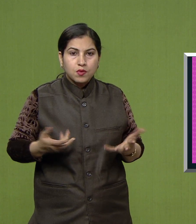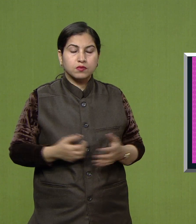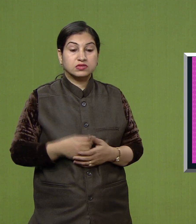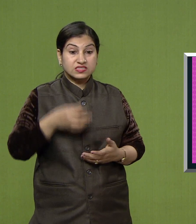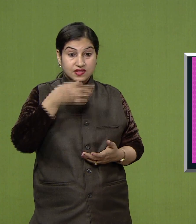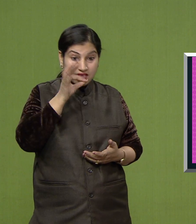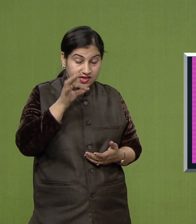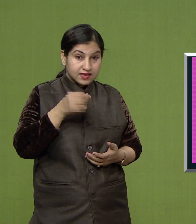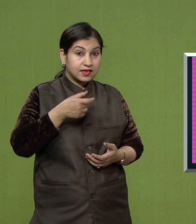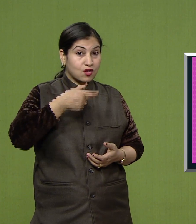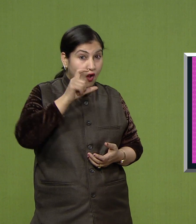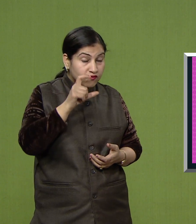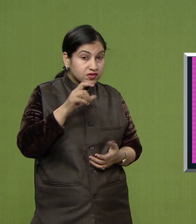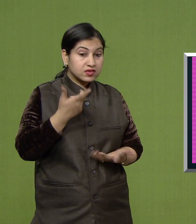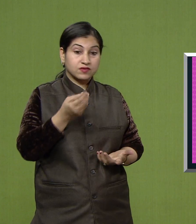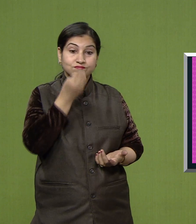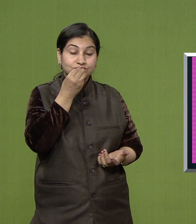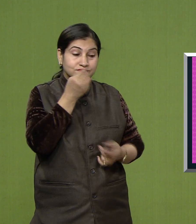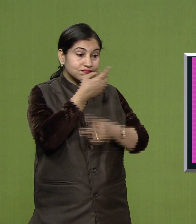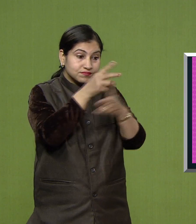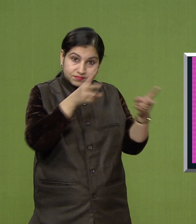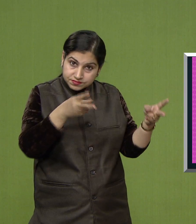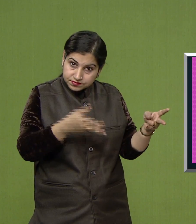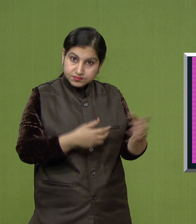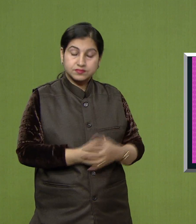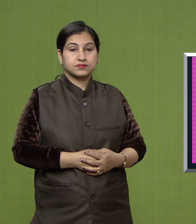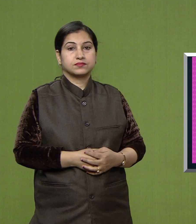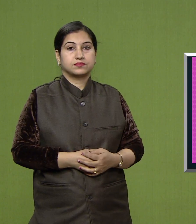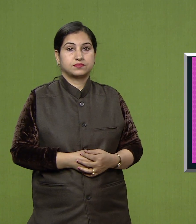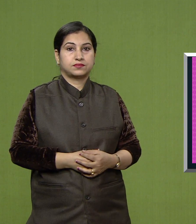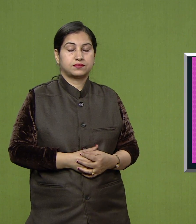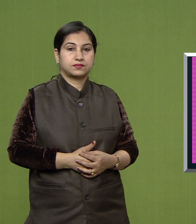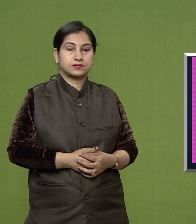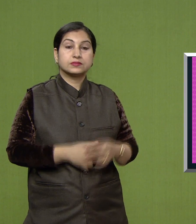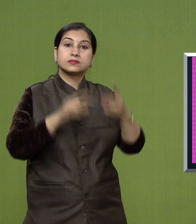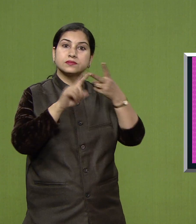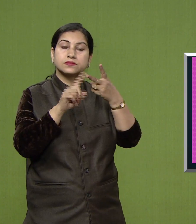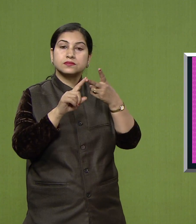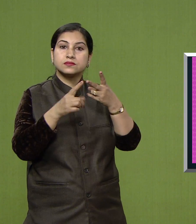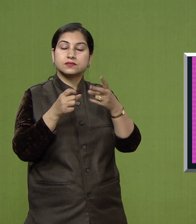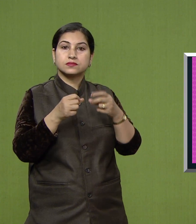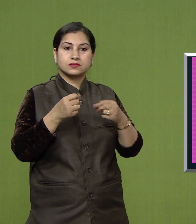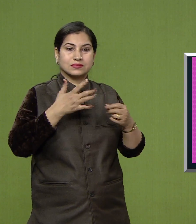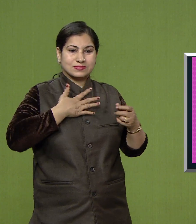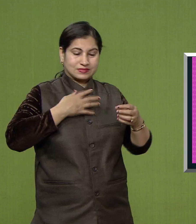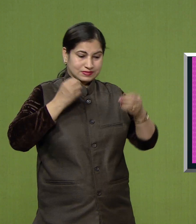from tea, coffee, fruit, etc. Second, Grease stains, use of